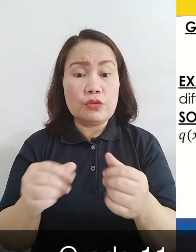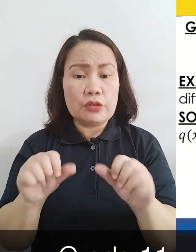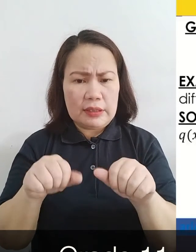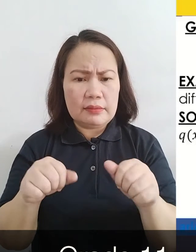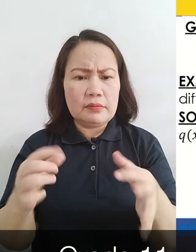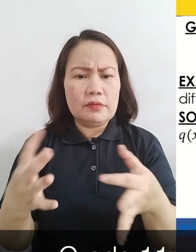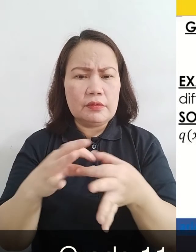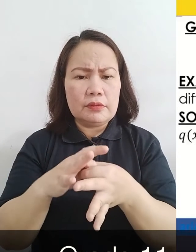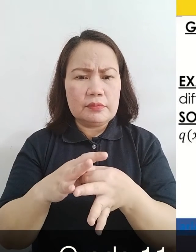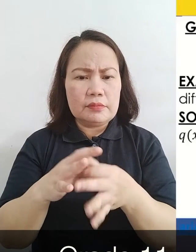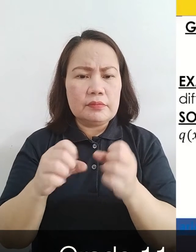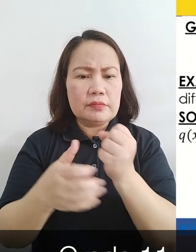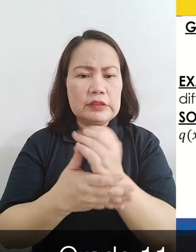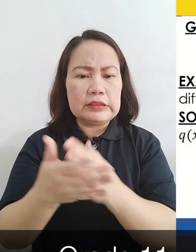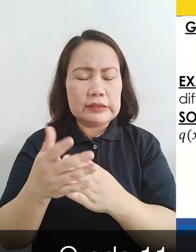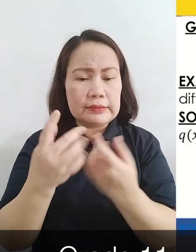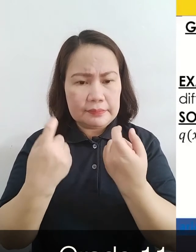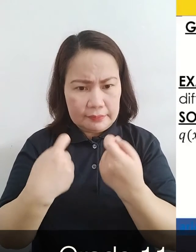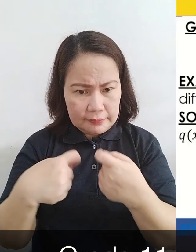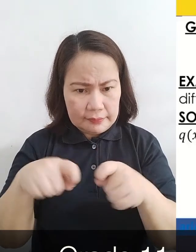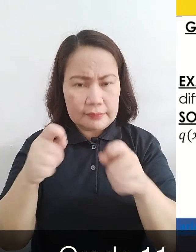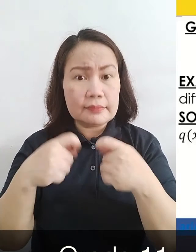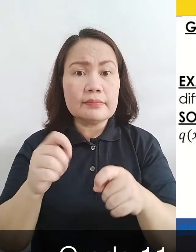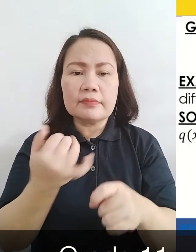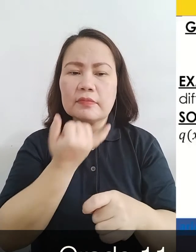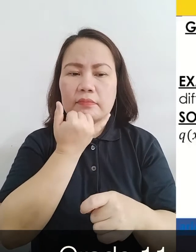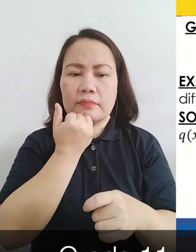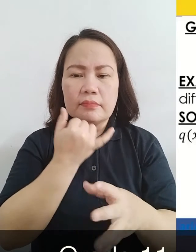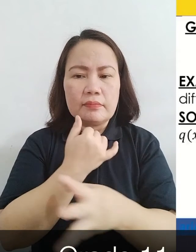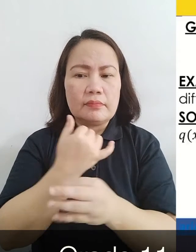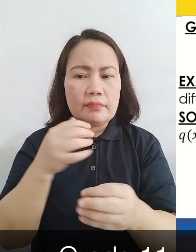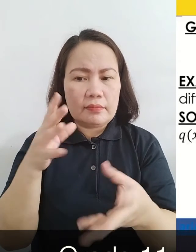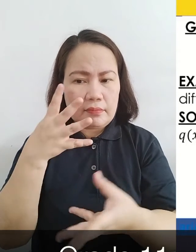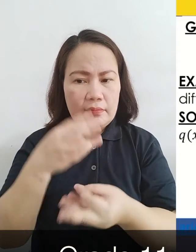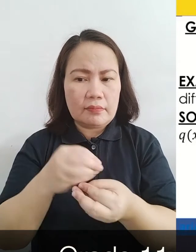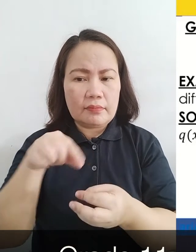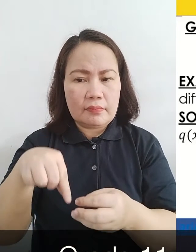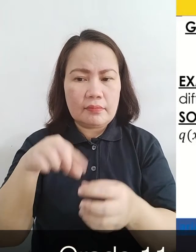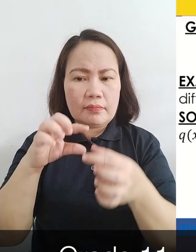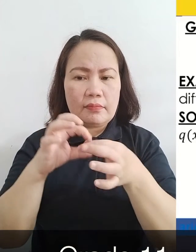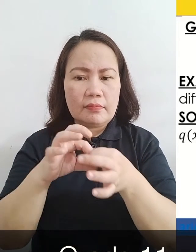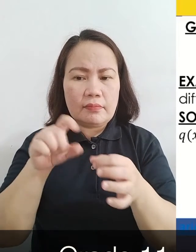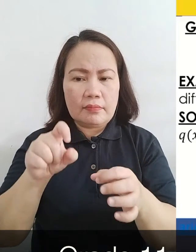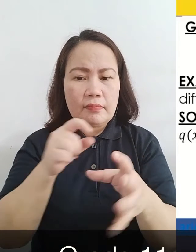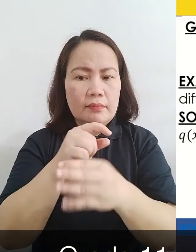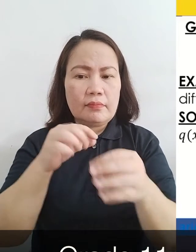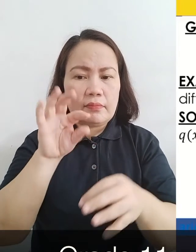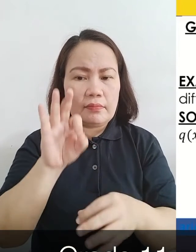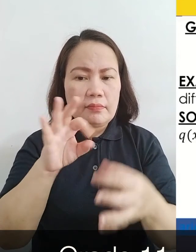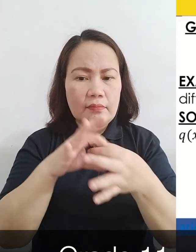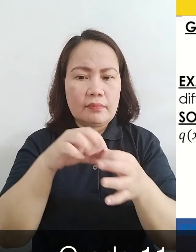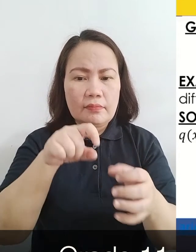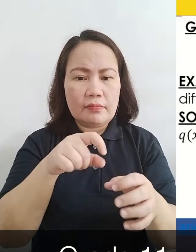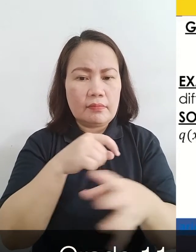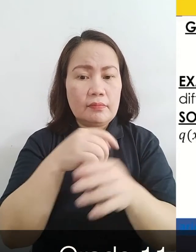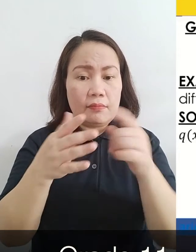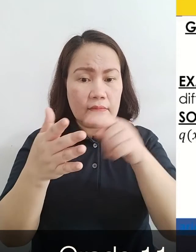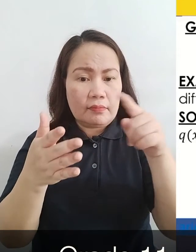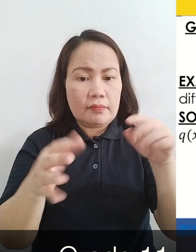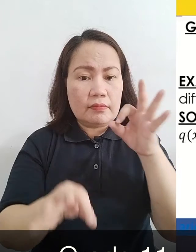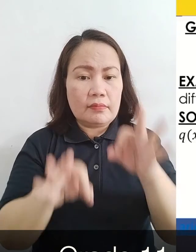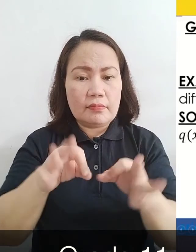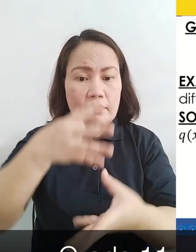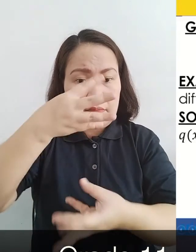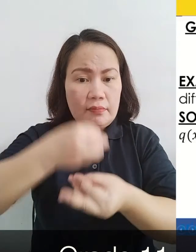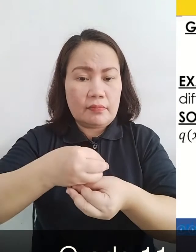error. Add q of x and f of x and check if the answer or the sum is x squared plus 3. So,